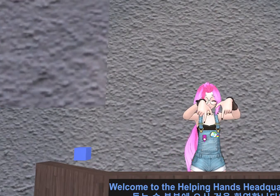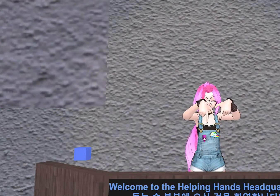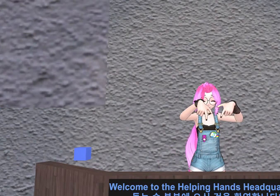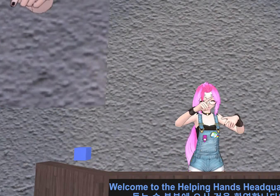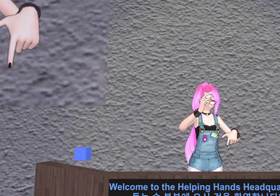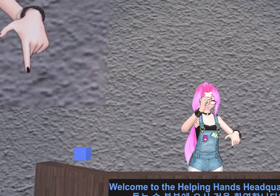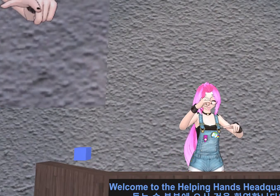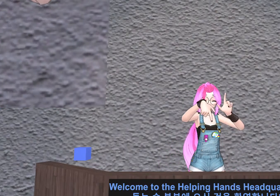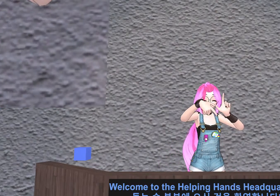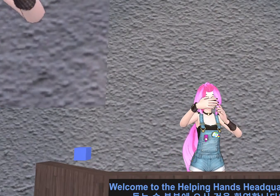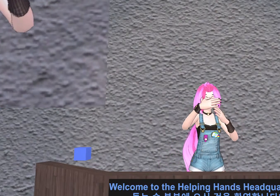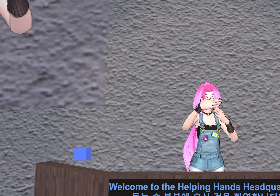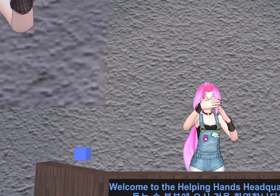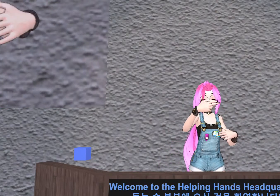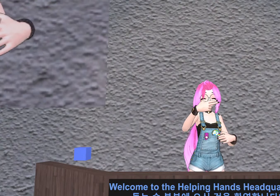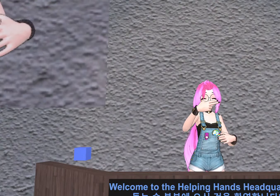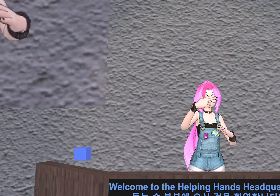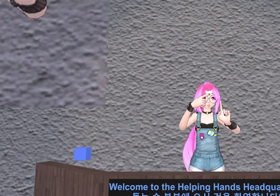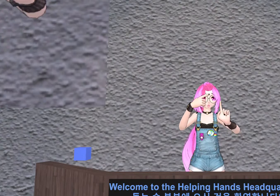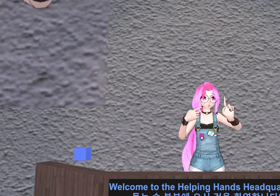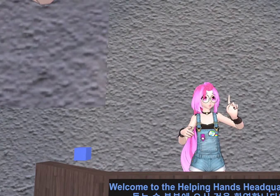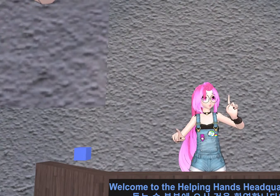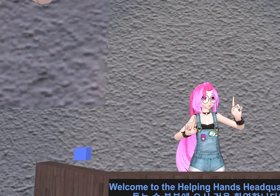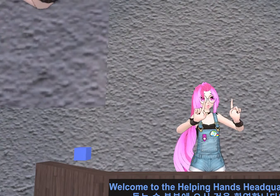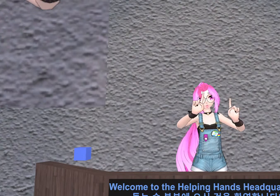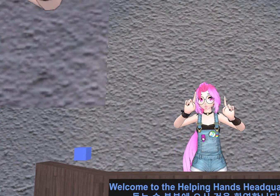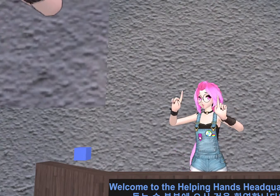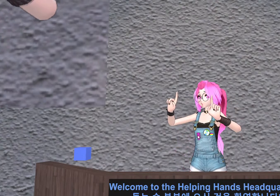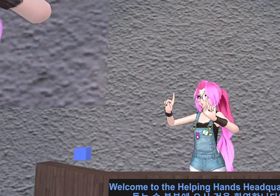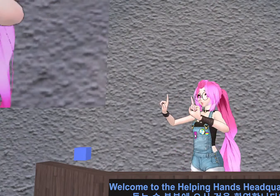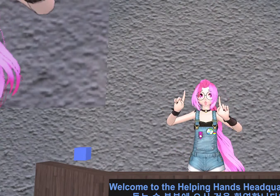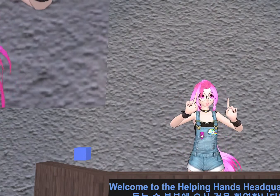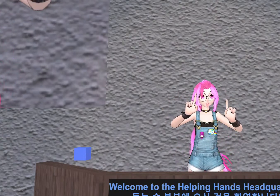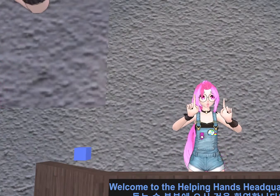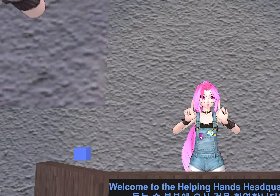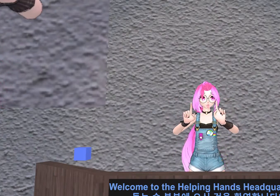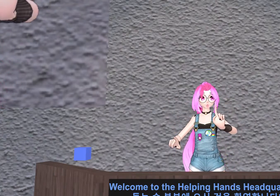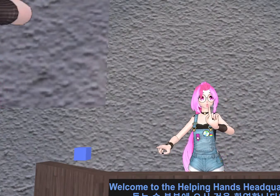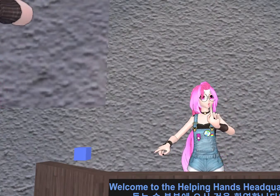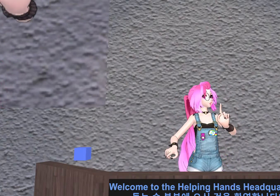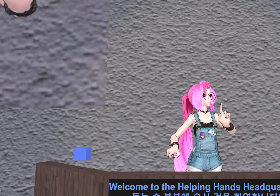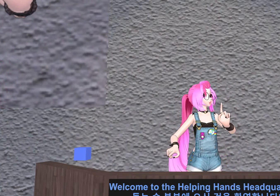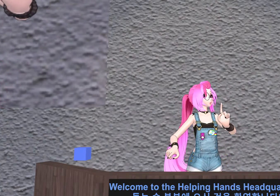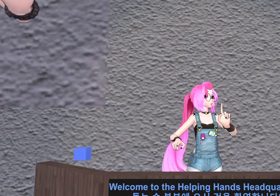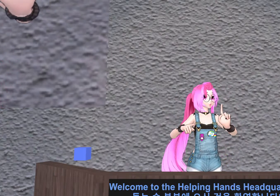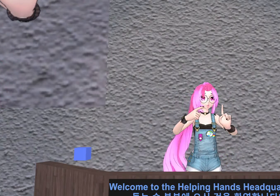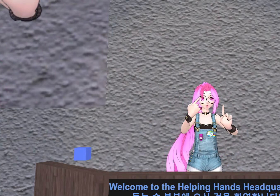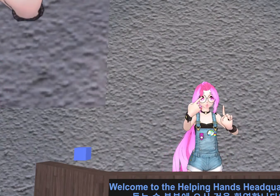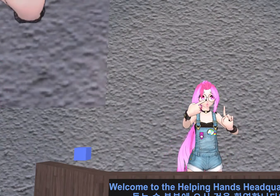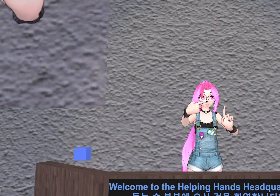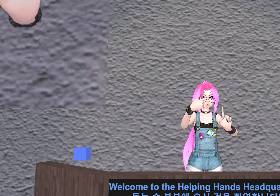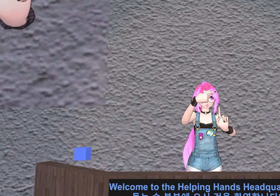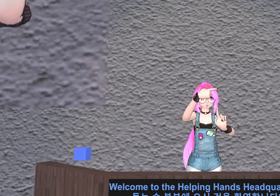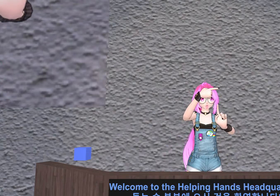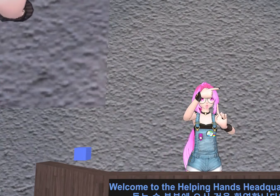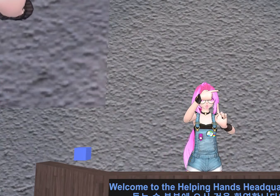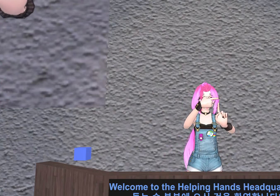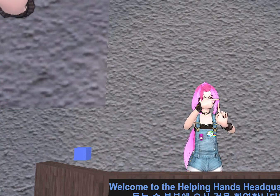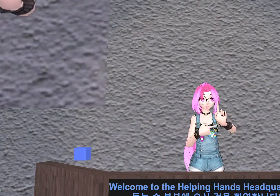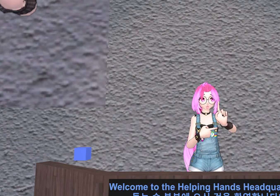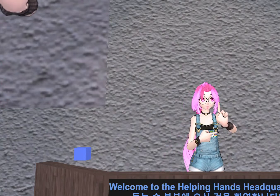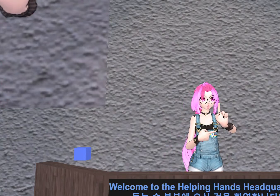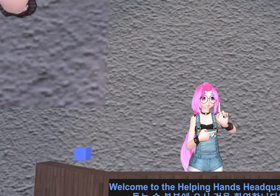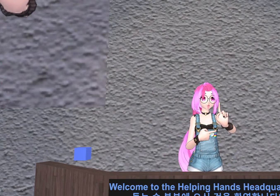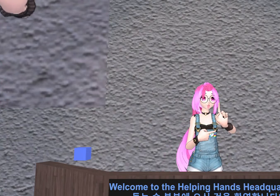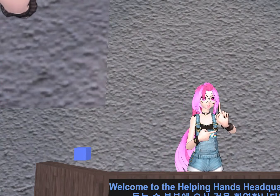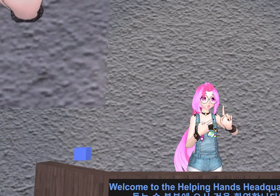Okay? And then month. Month. You have 2 pointer fingers, one pointed upwards, the other like